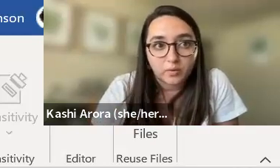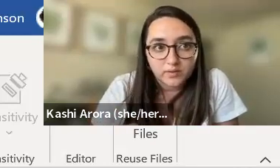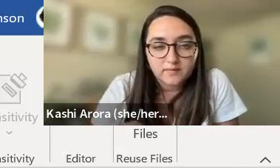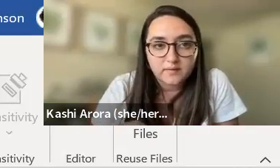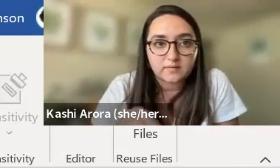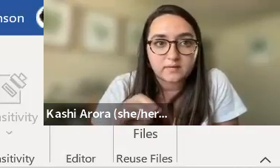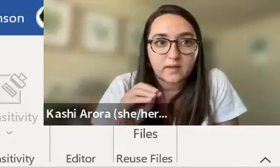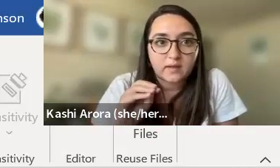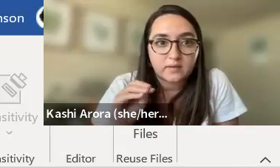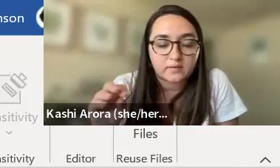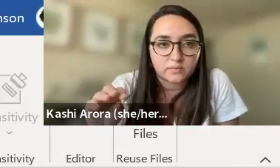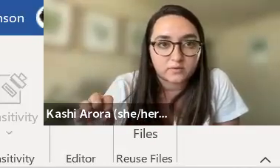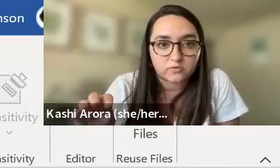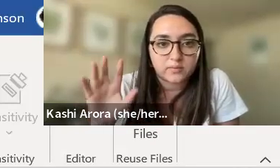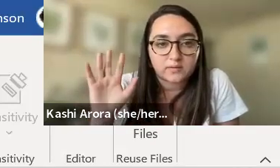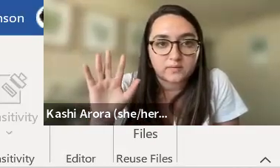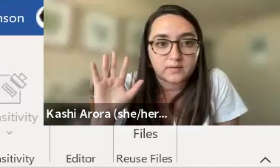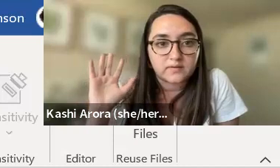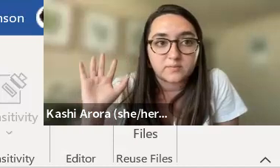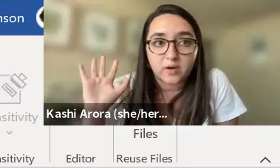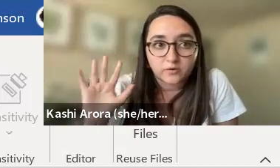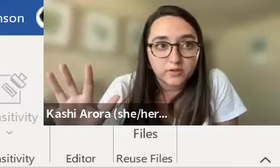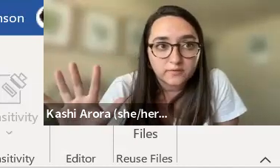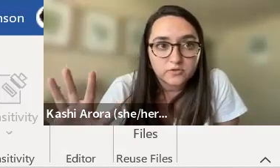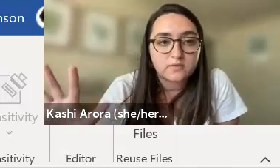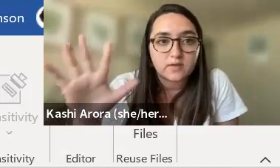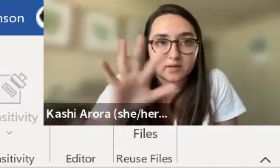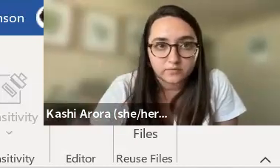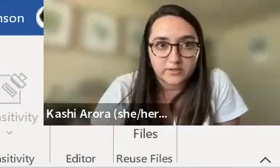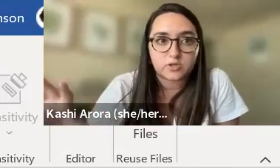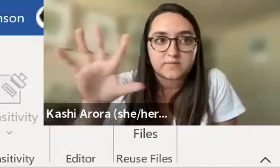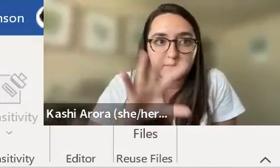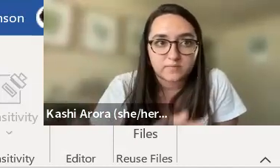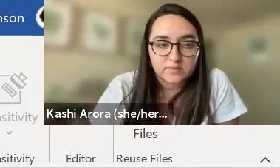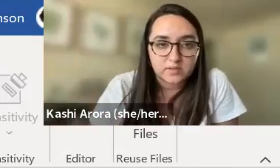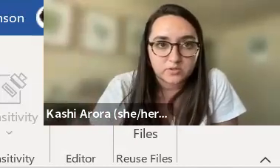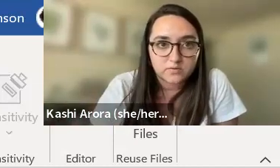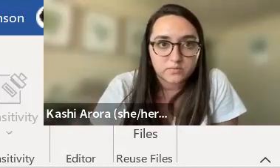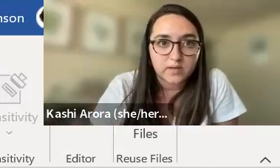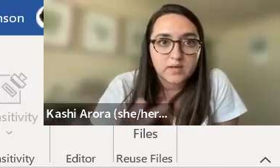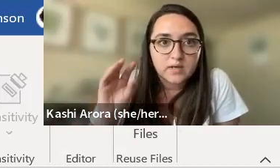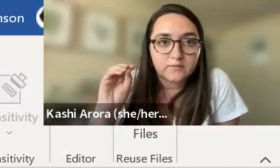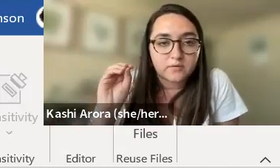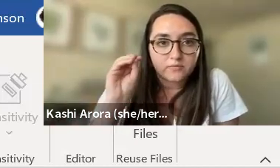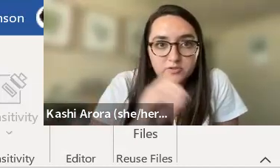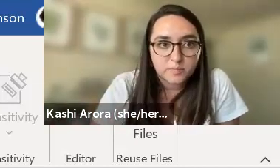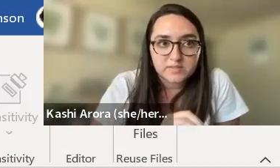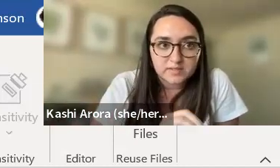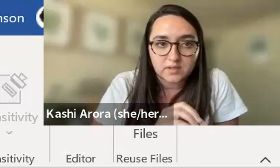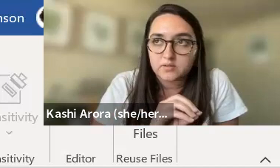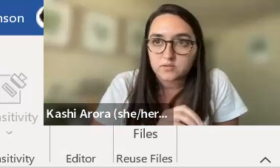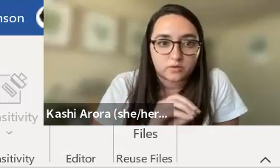different components. And I think that's what's contributing to at least my own confusion of the conflation of some of these issues, right? If the